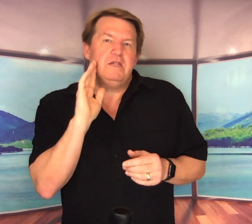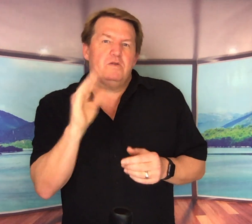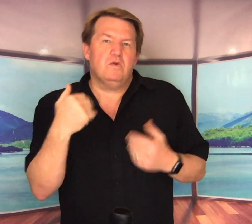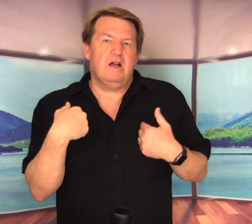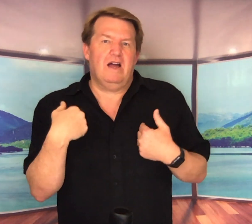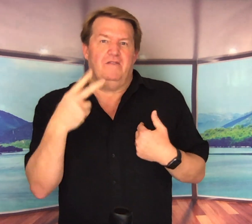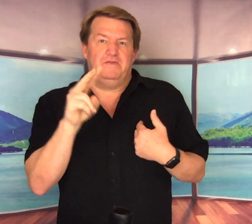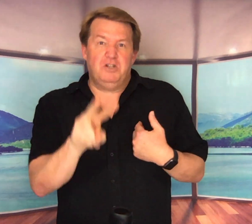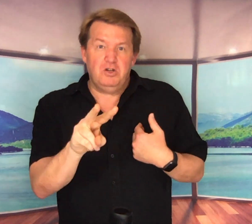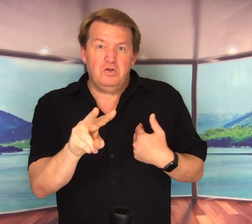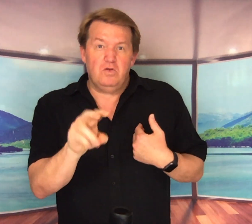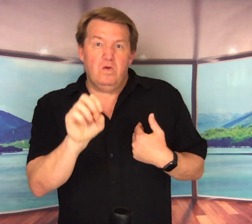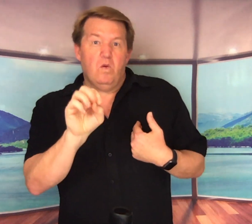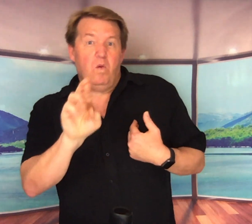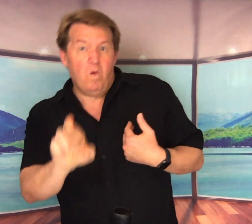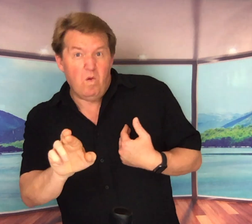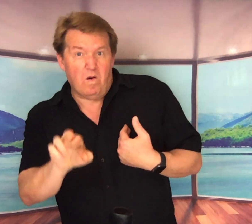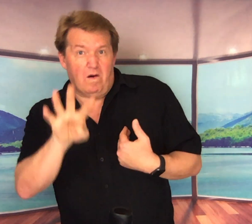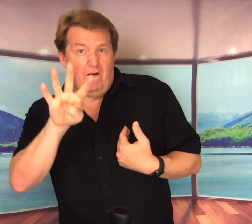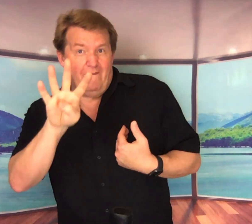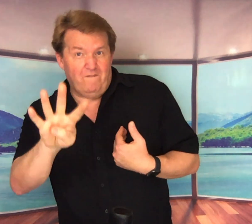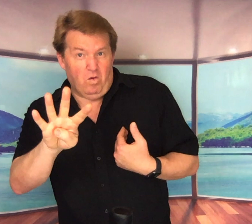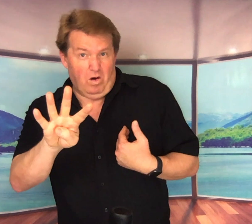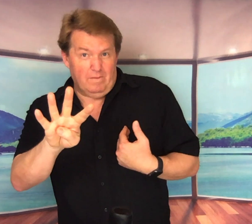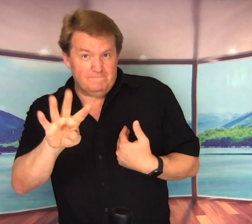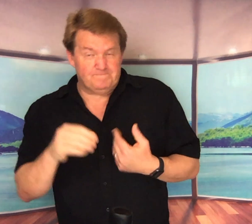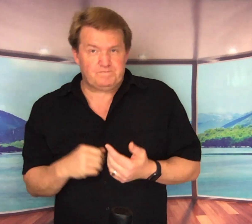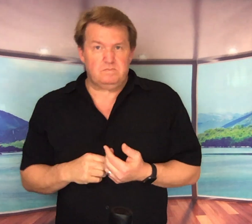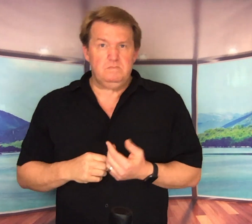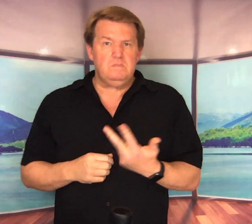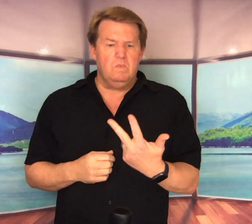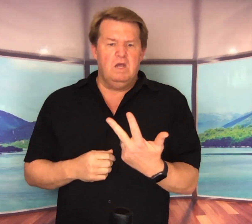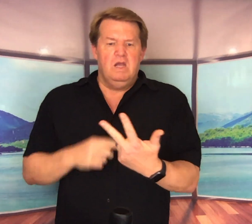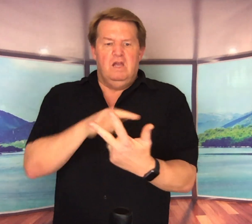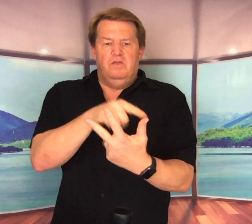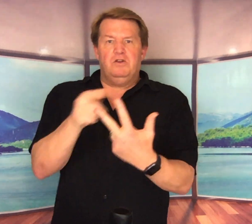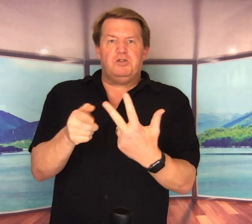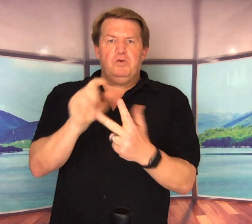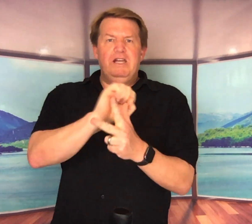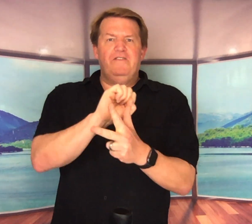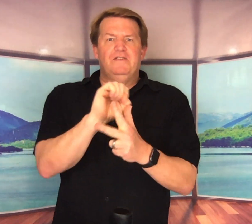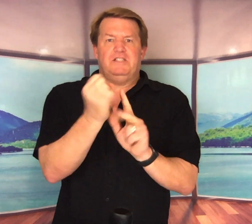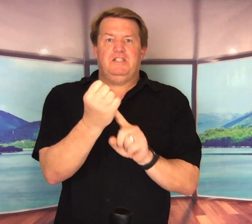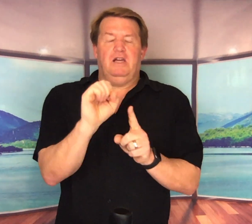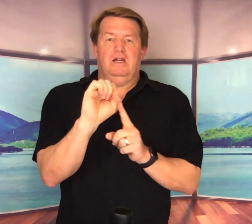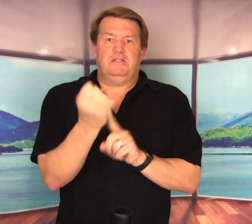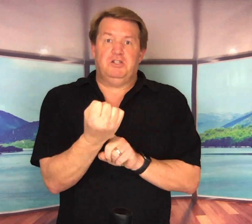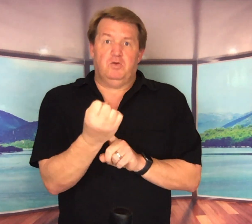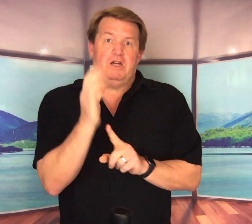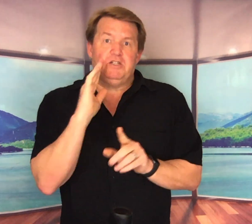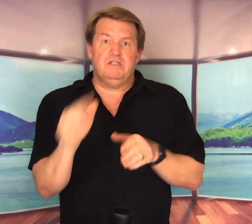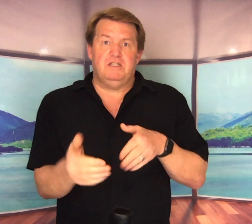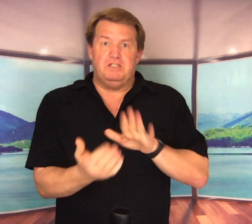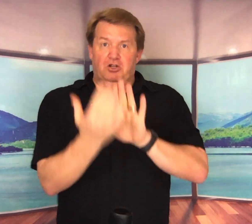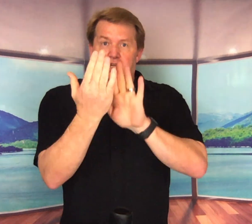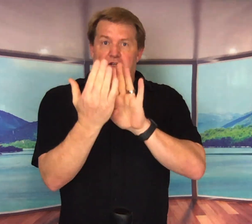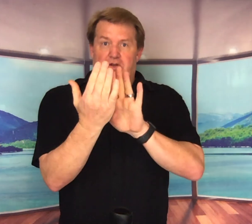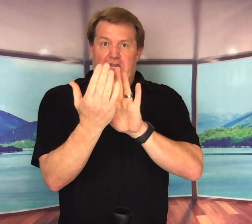will have 2 or 4. There's 3 different situations that you're going to